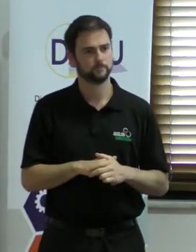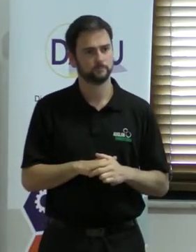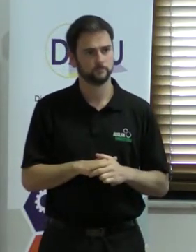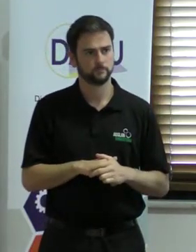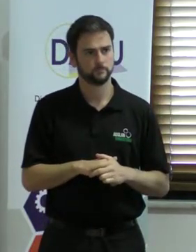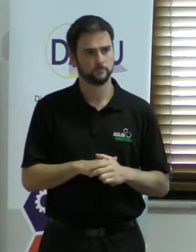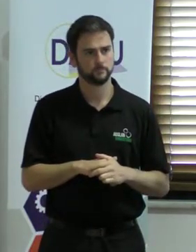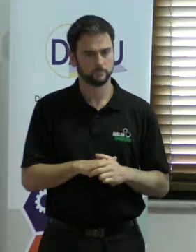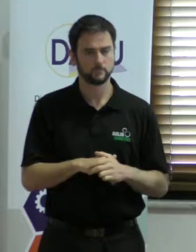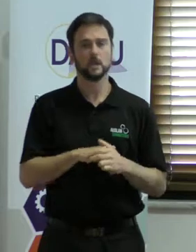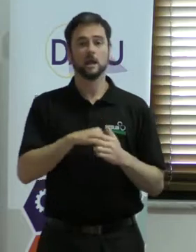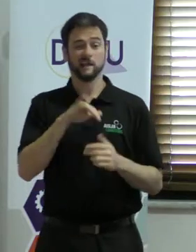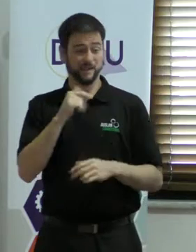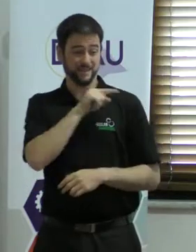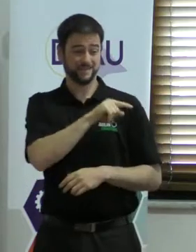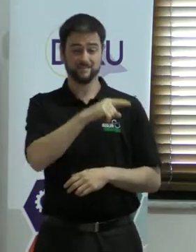a cold